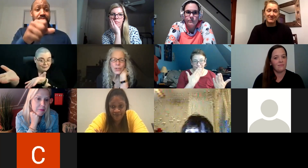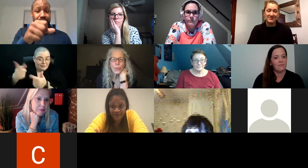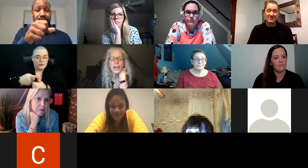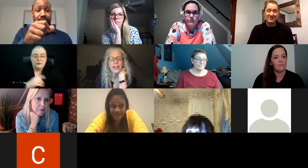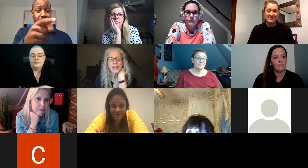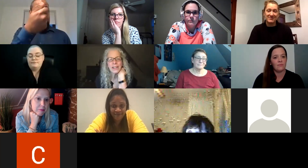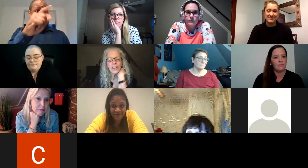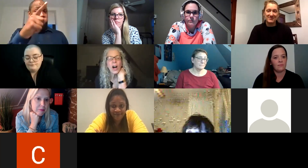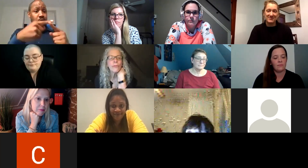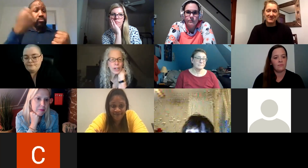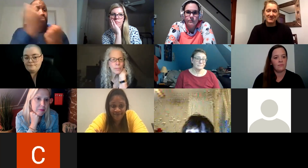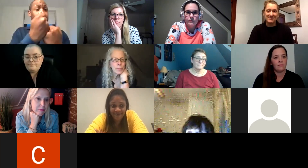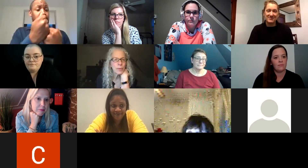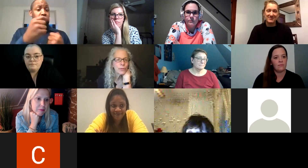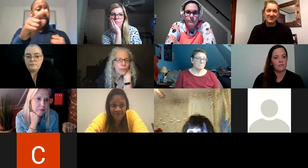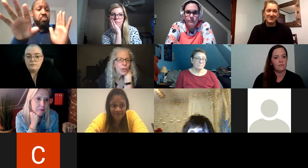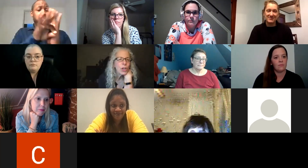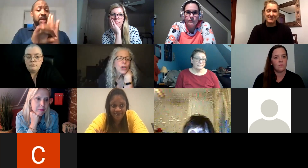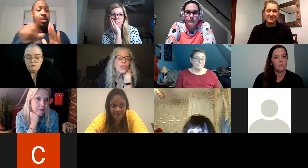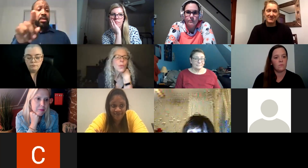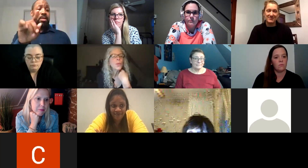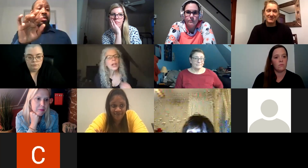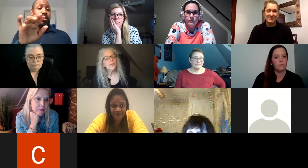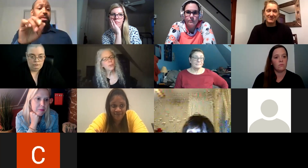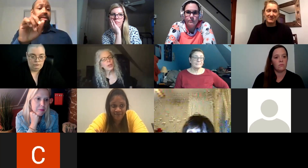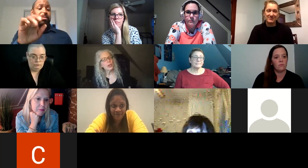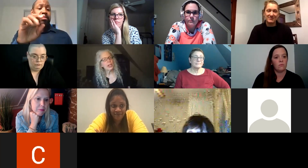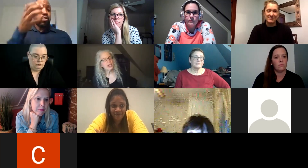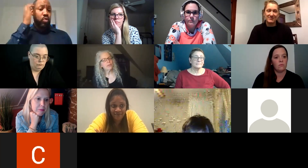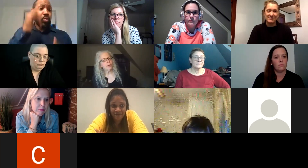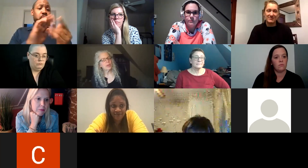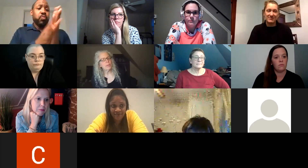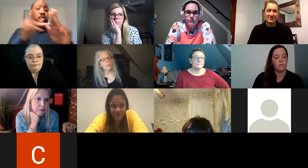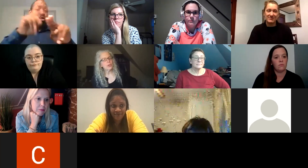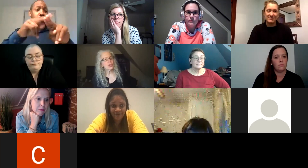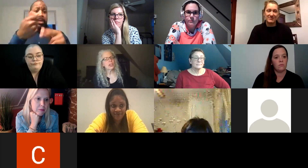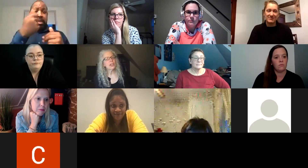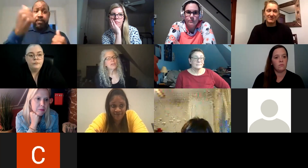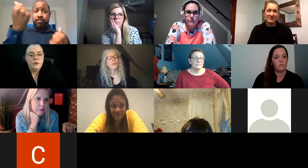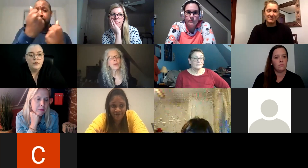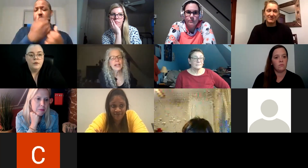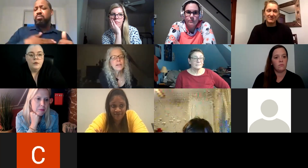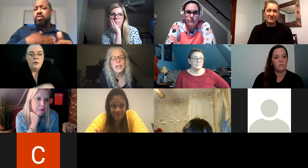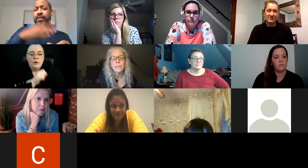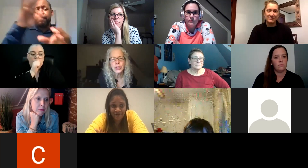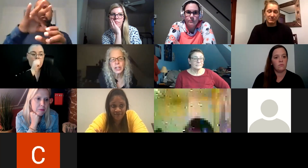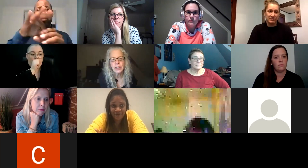want to offer it to people. So if we could hear from the members for Rain to become chair, if you